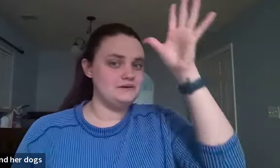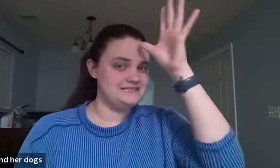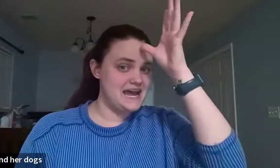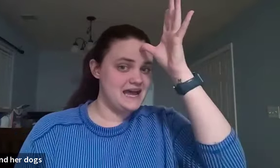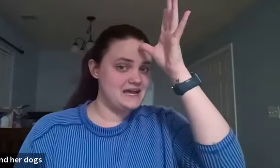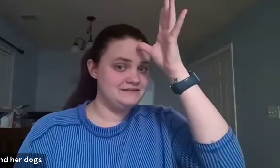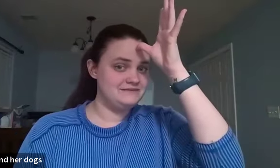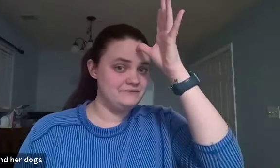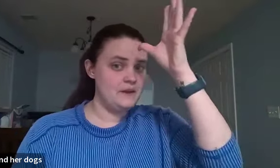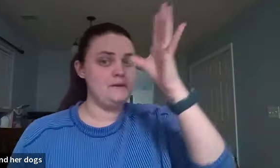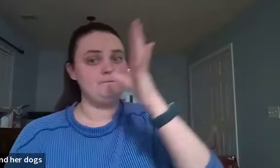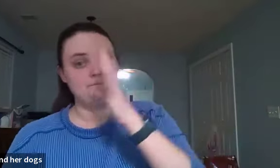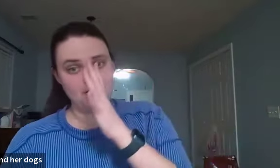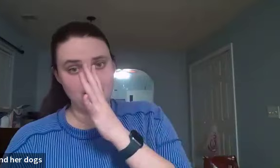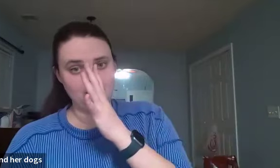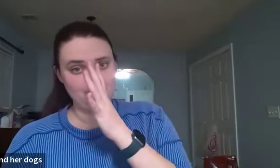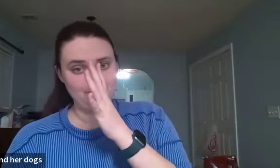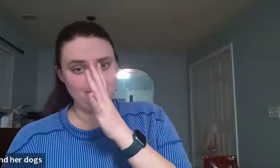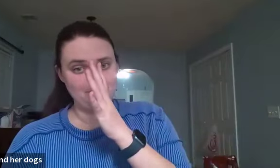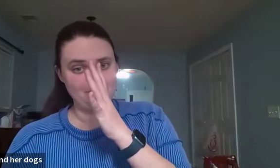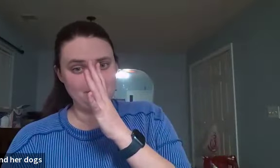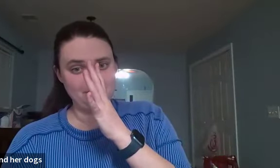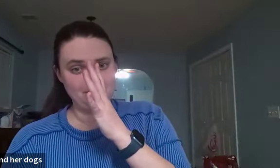So dad, mom,